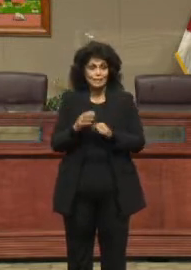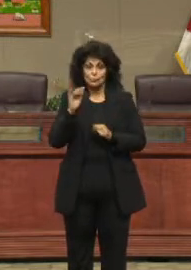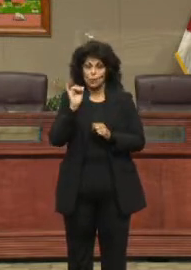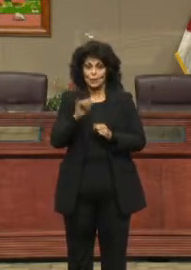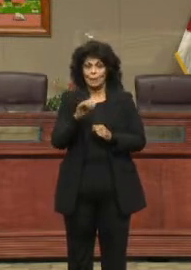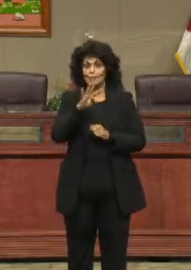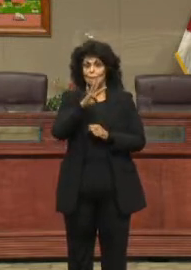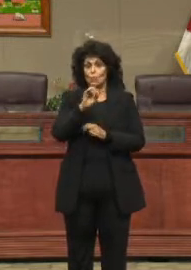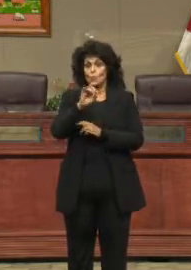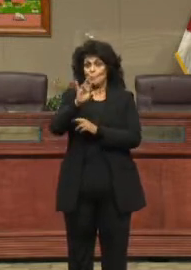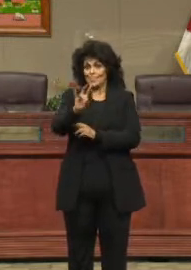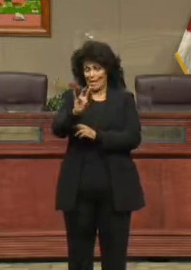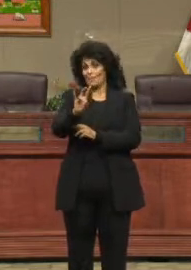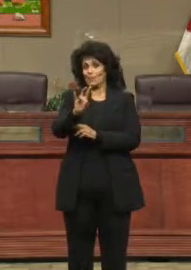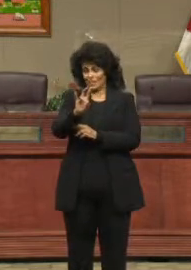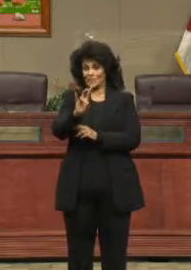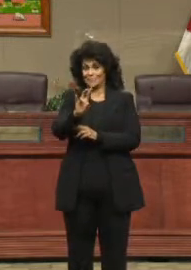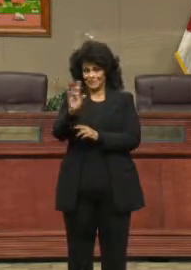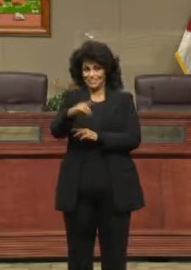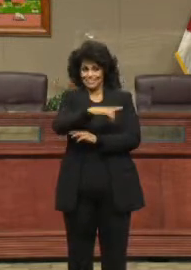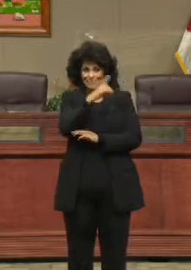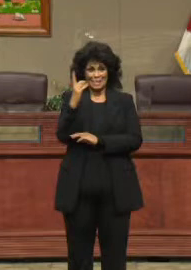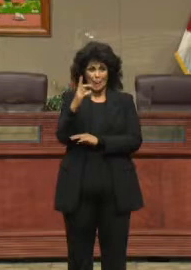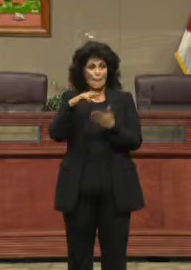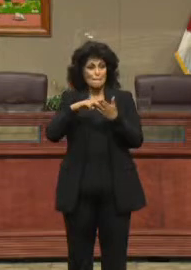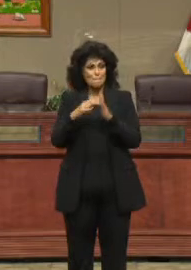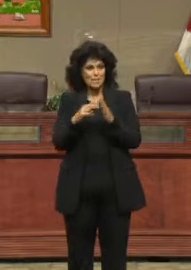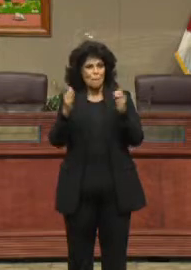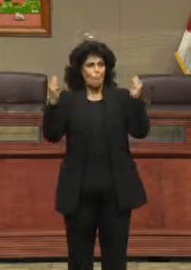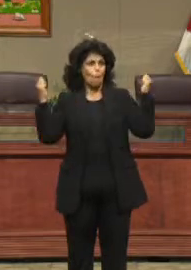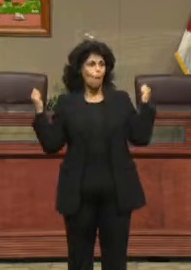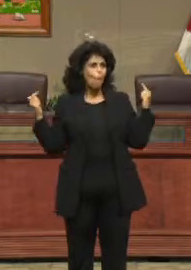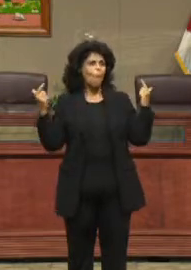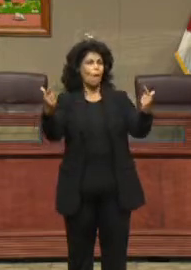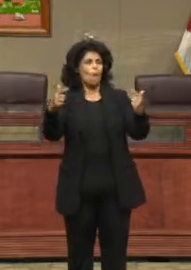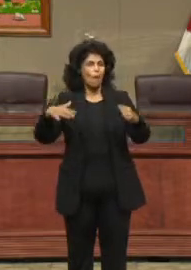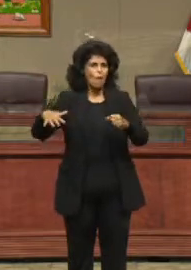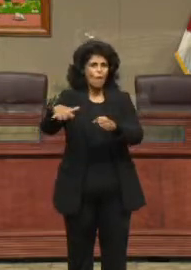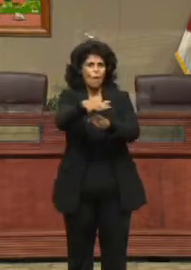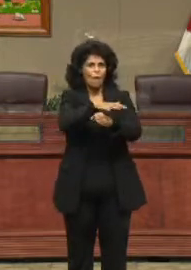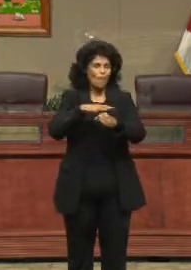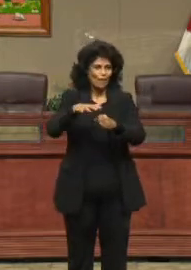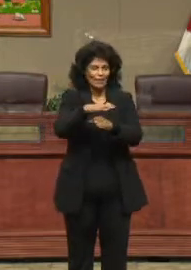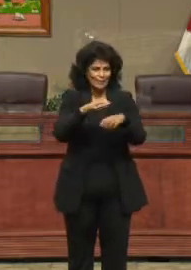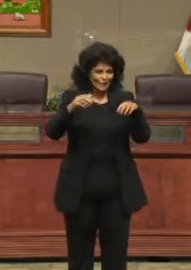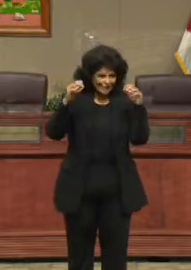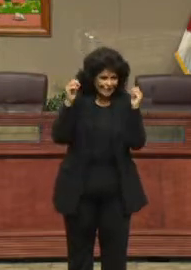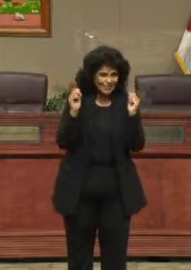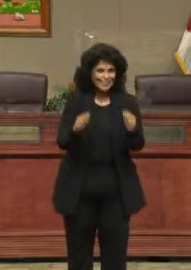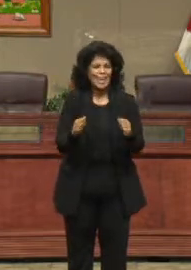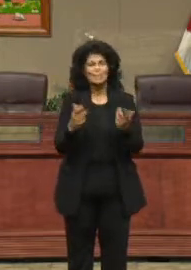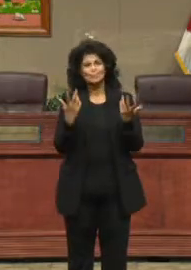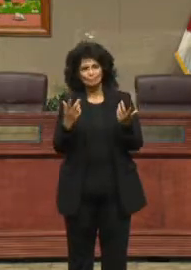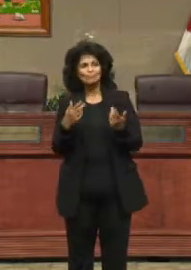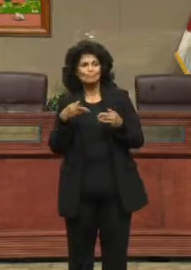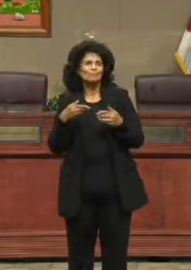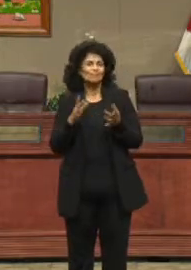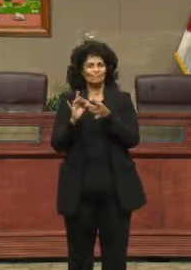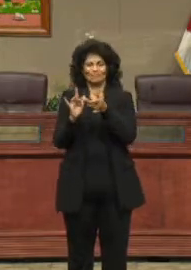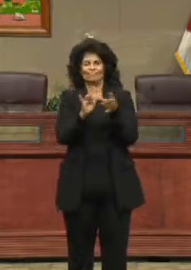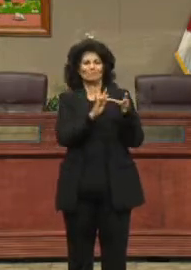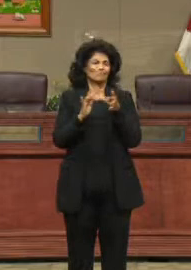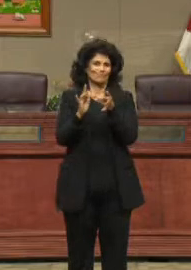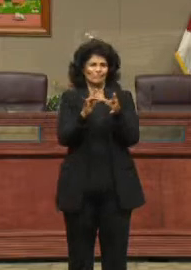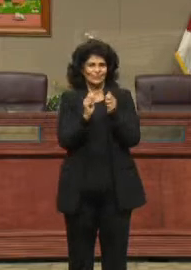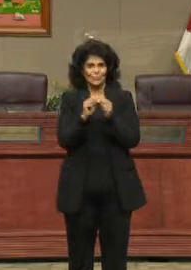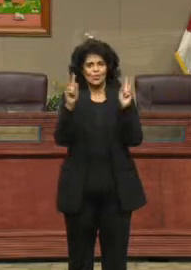a virtual dinner table together or dine at a restaurant and support our